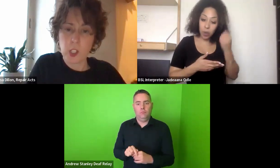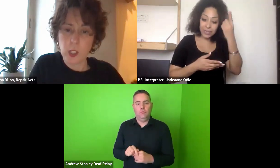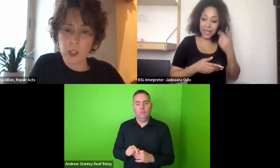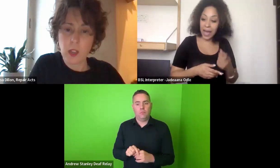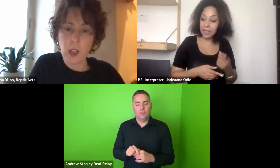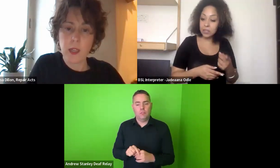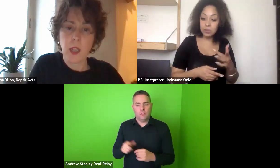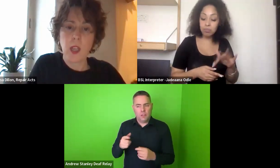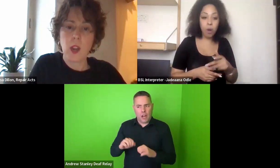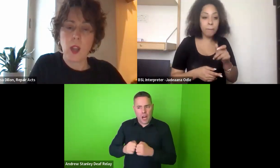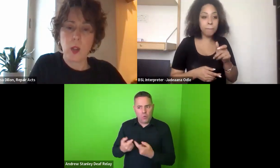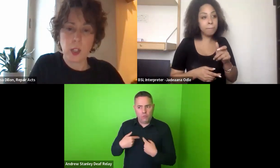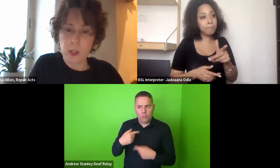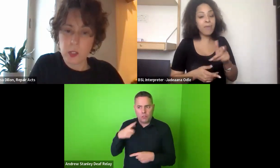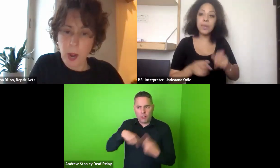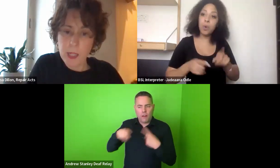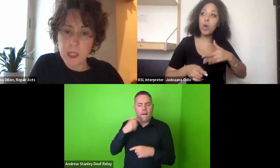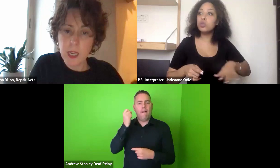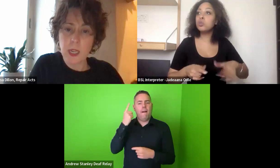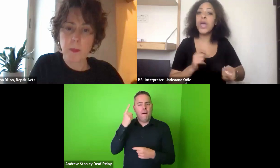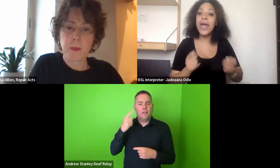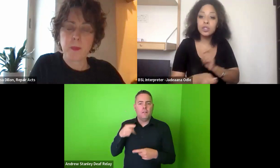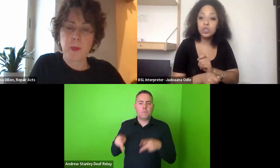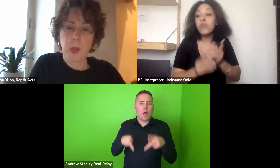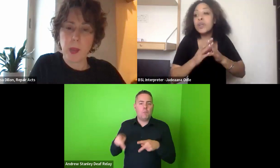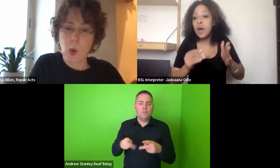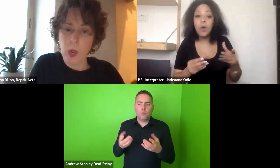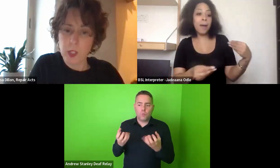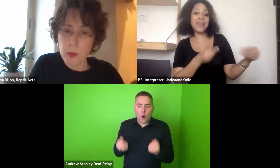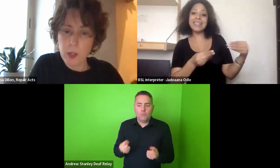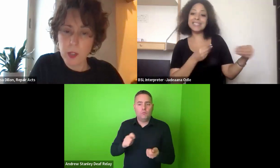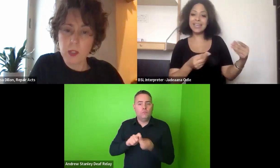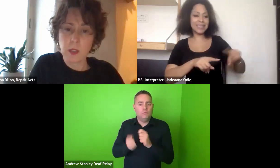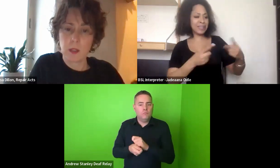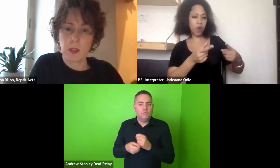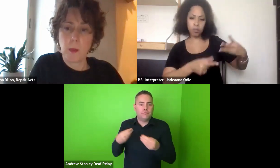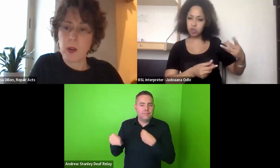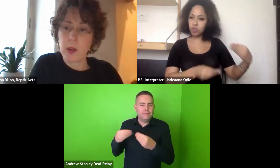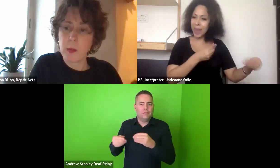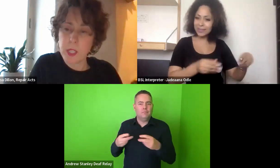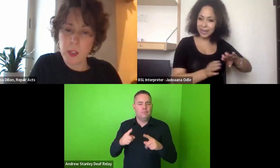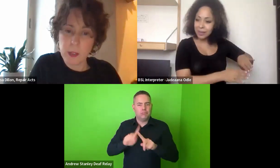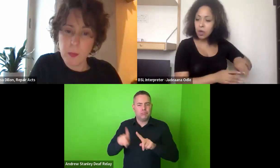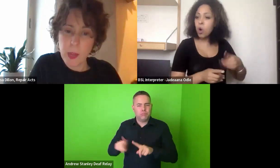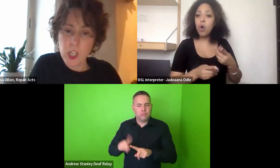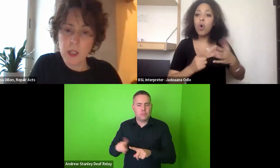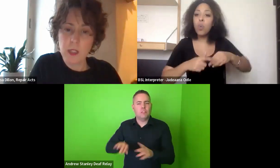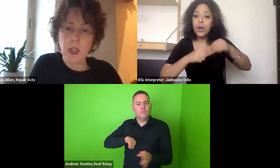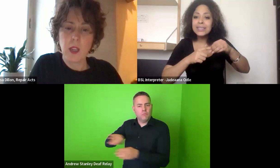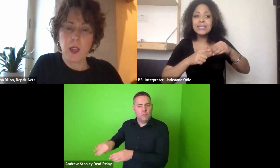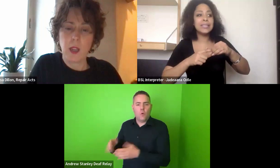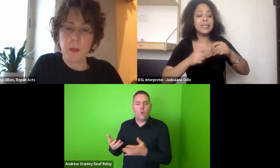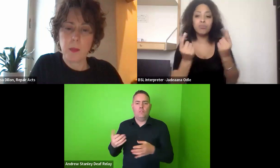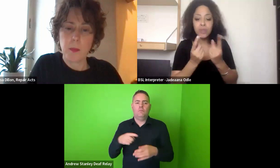are modular design, alternatives to plastic, better quality products, you know, better materials